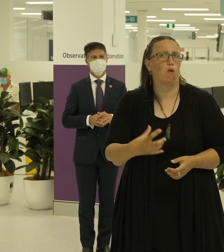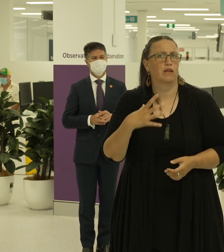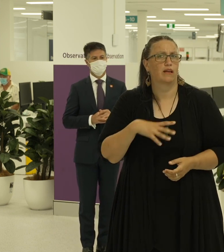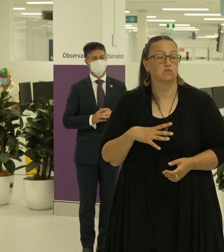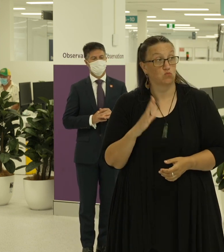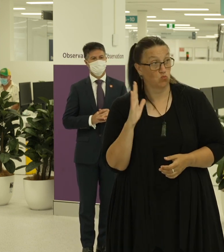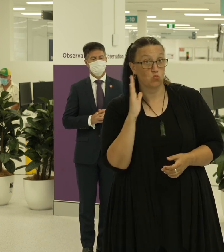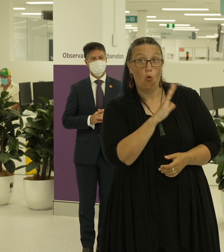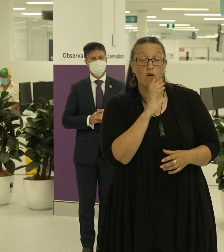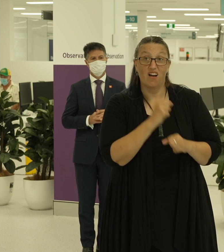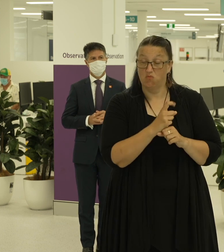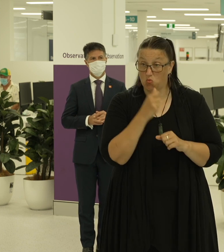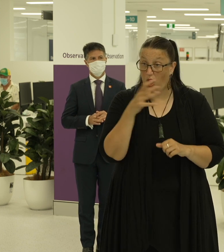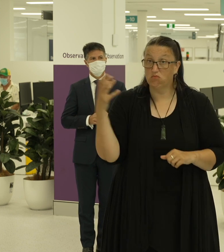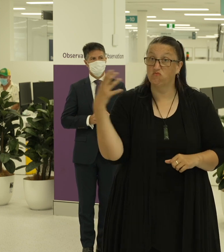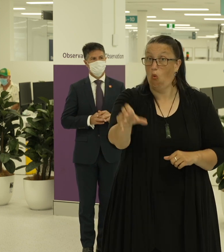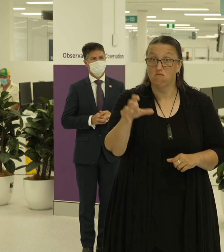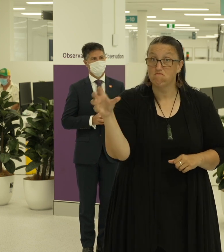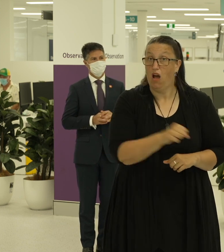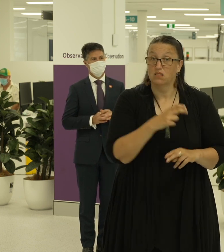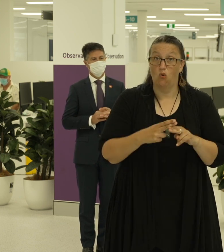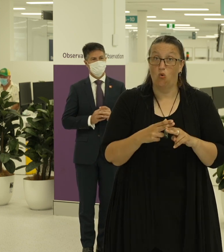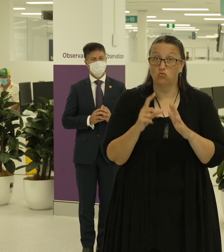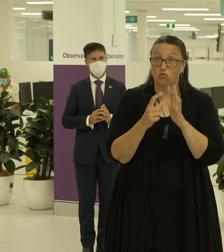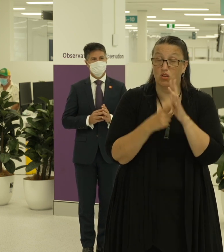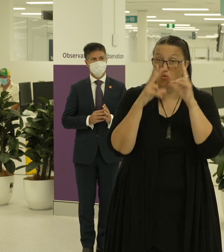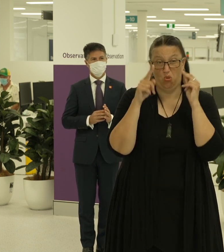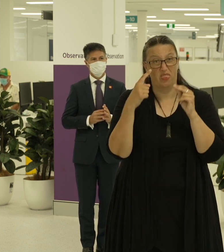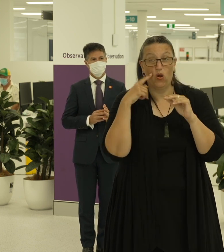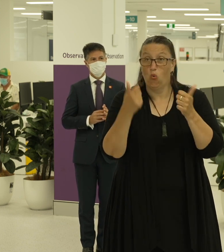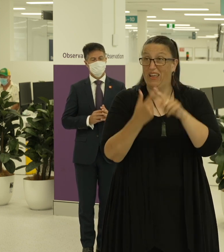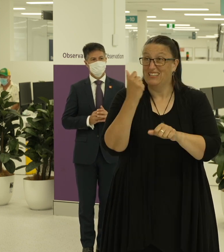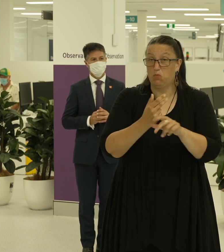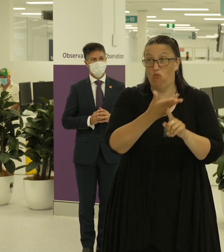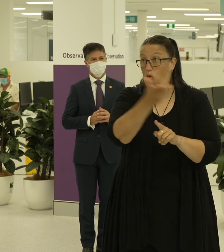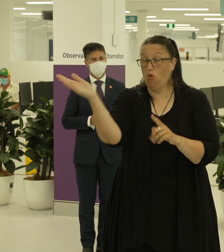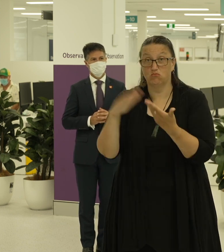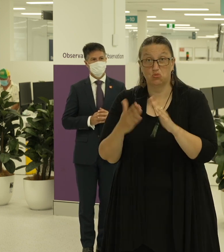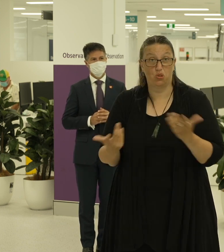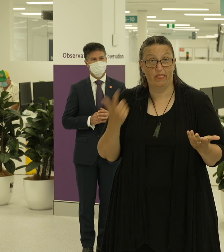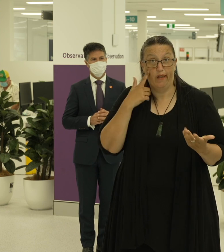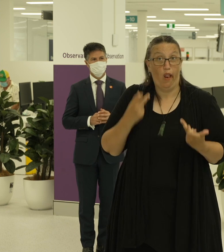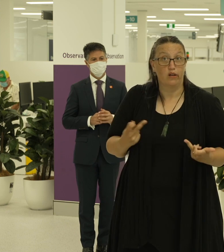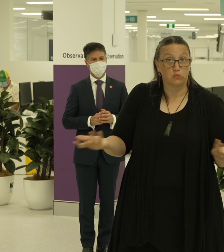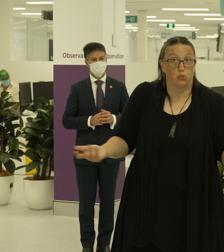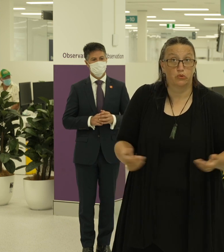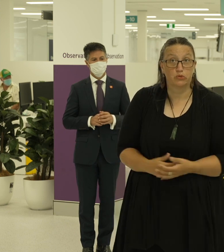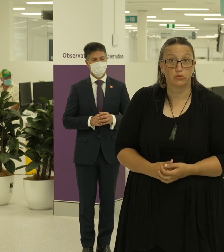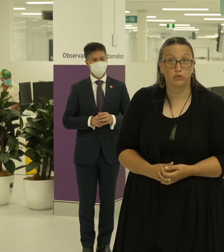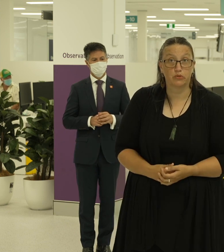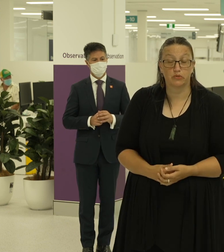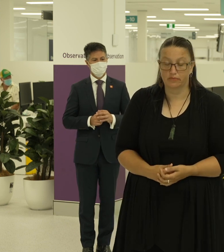from your government that you're not even mandating it for healthcare workers? As the Minister has said, we will continue to revisit this and look at